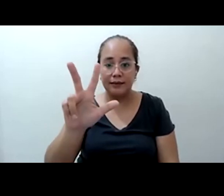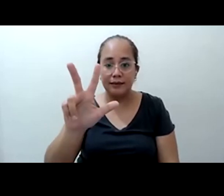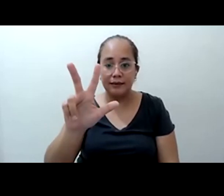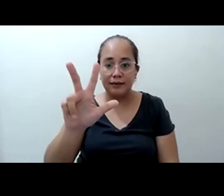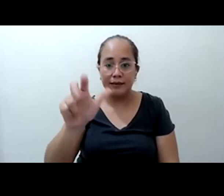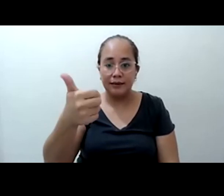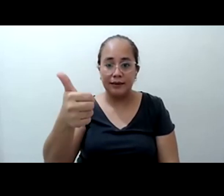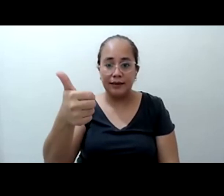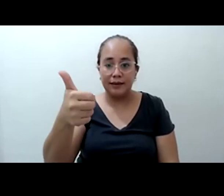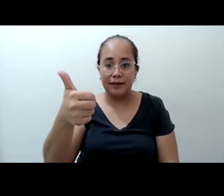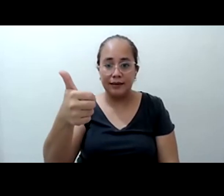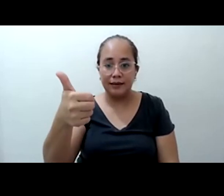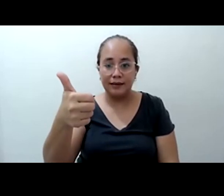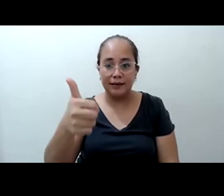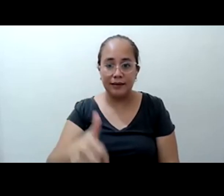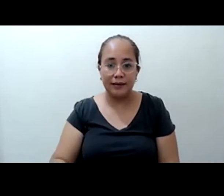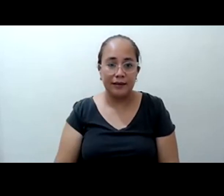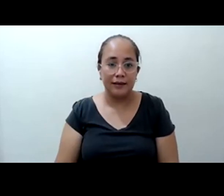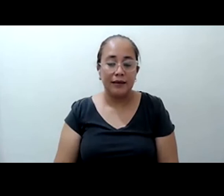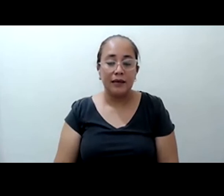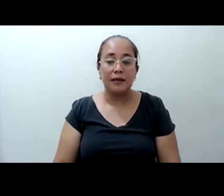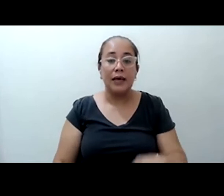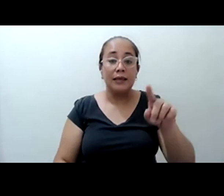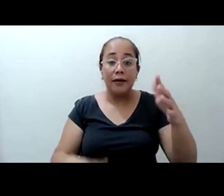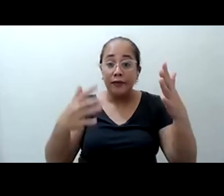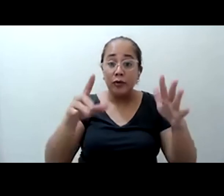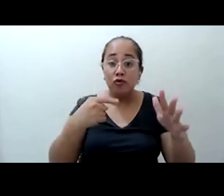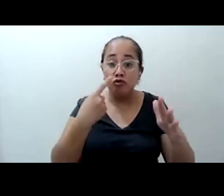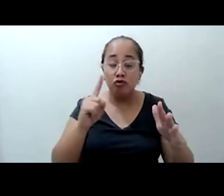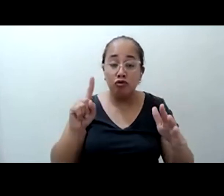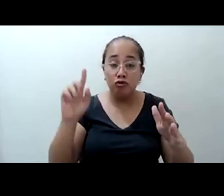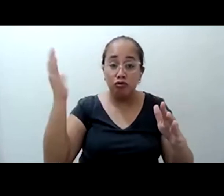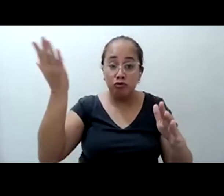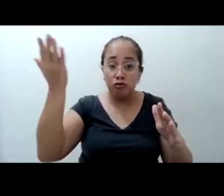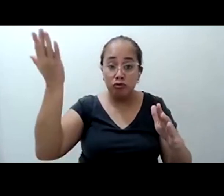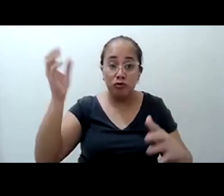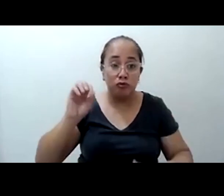And then we'll go either to Nat's group or